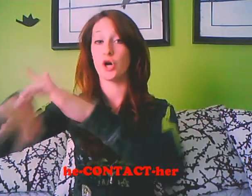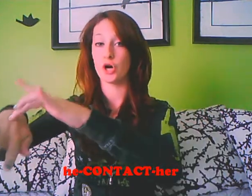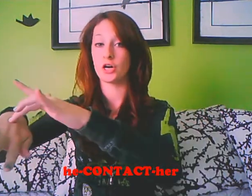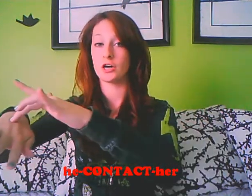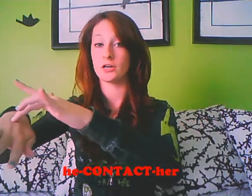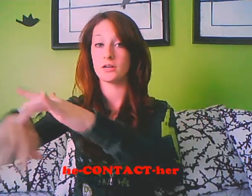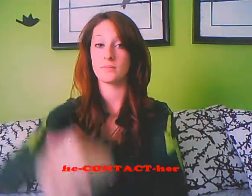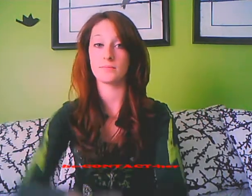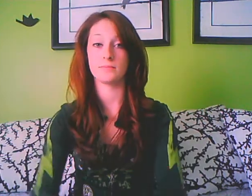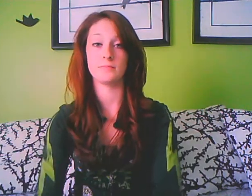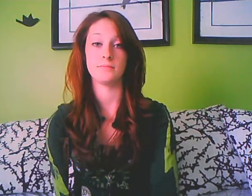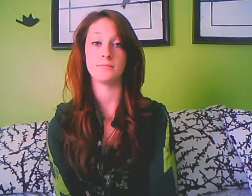her.